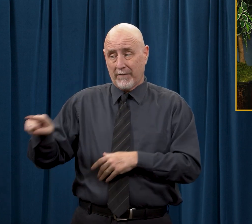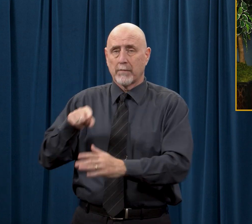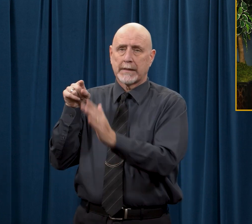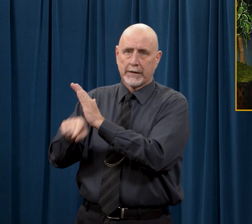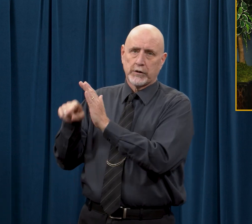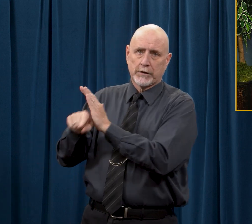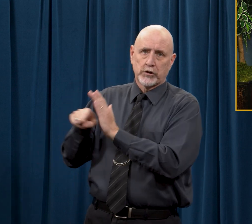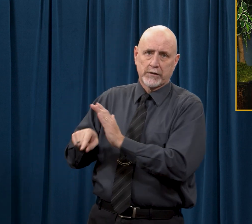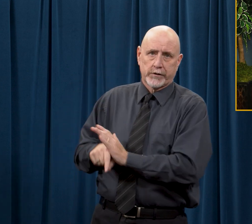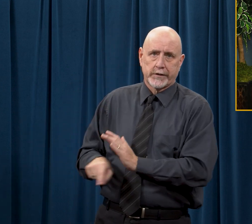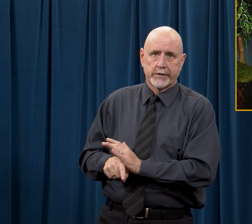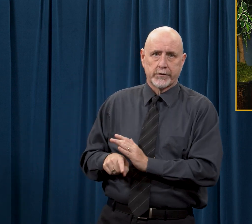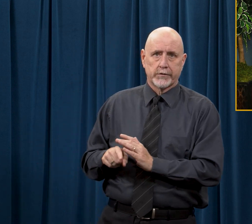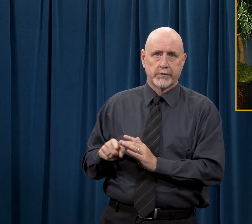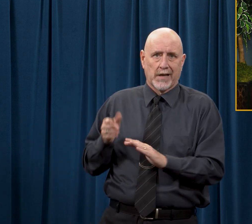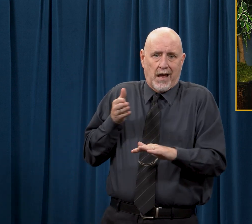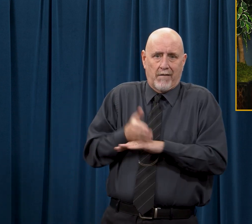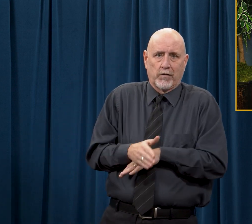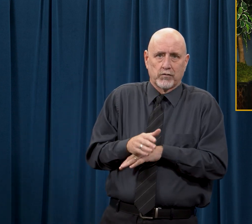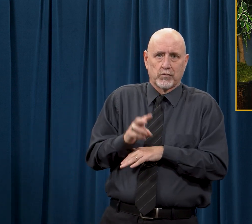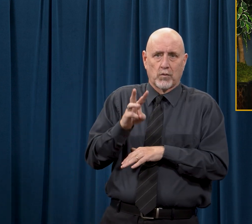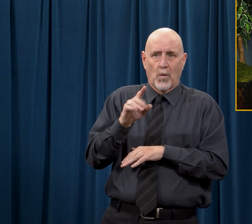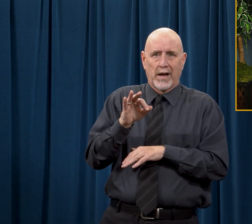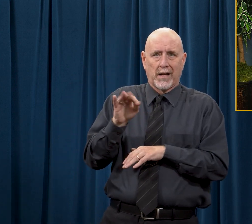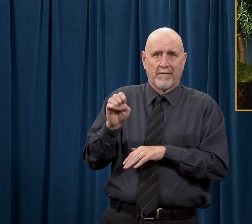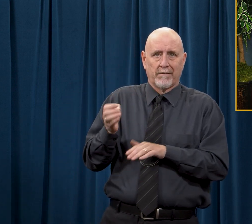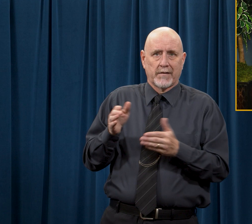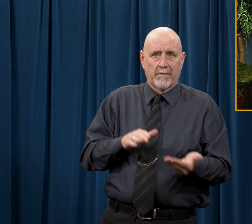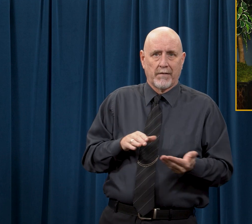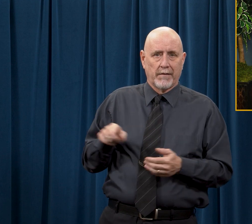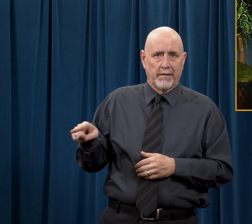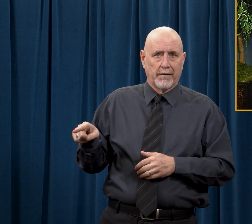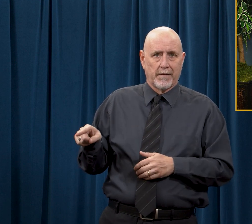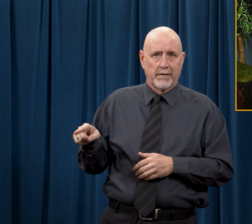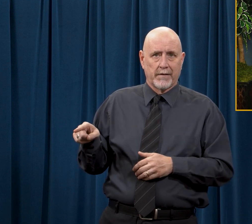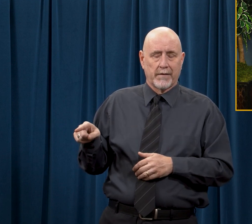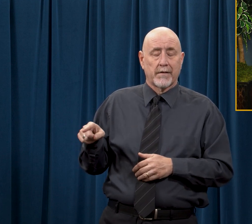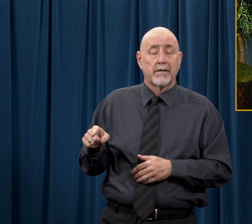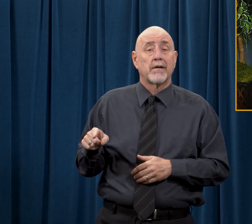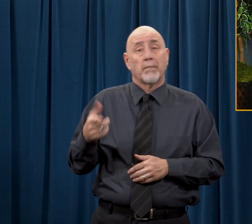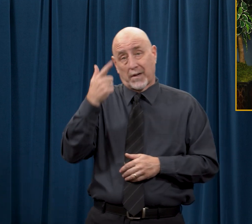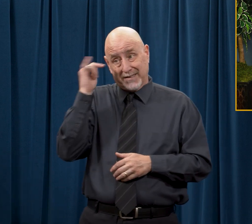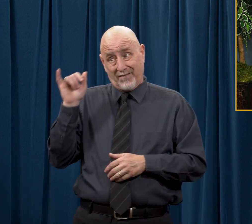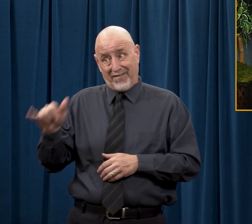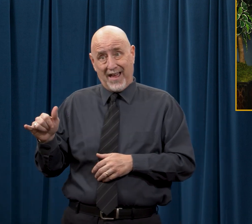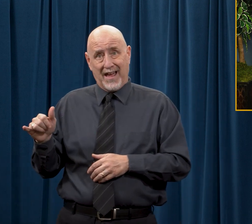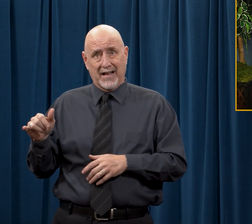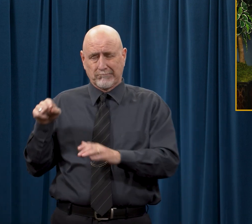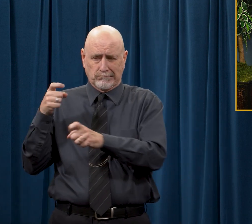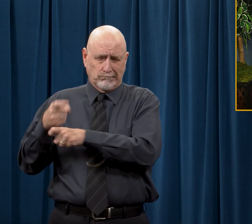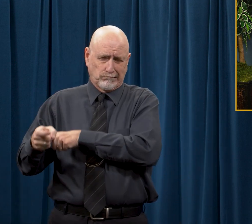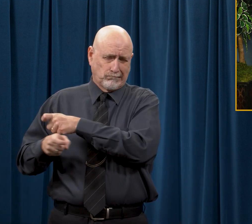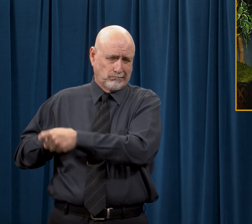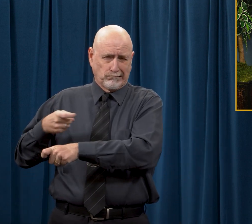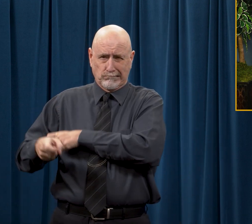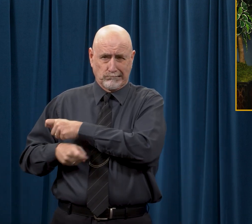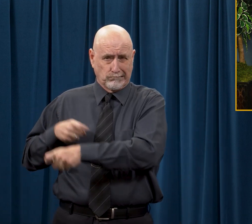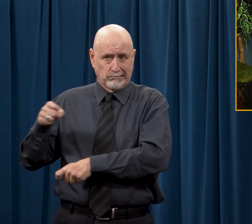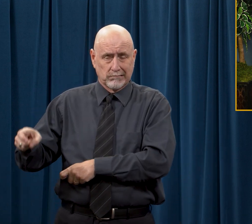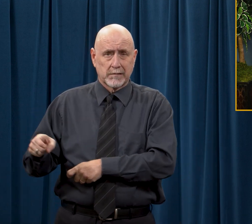Sadly, many of them were killed in the years immediately following Wycliffe's death. As a result of this